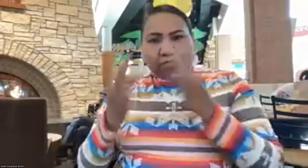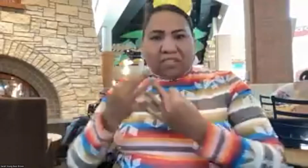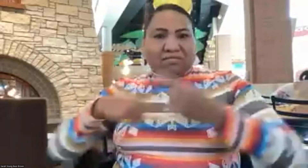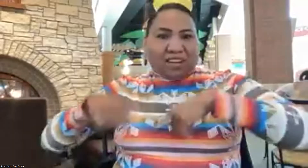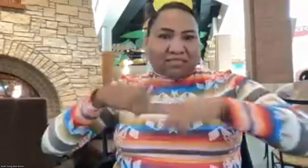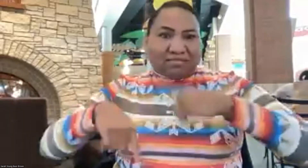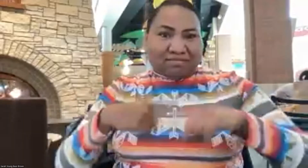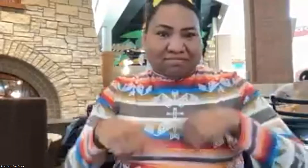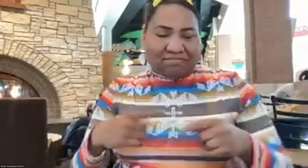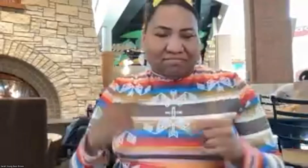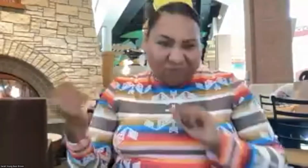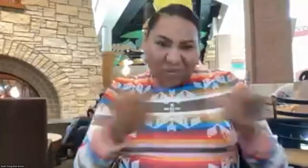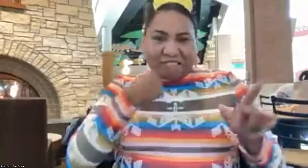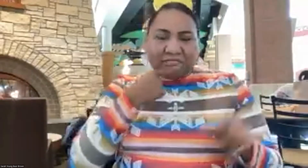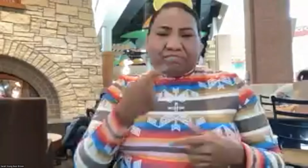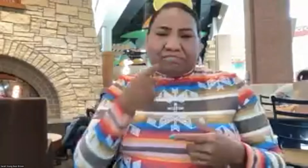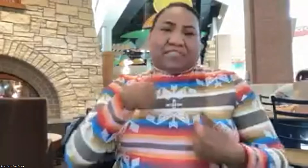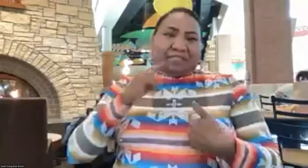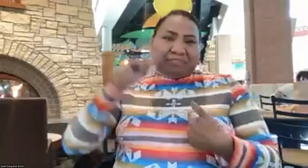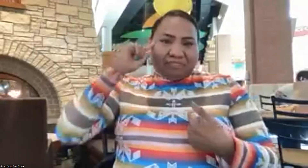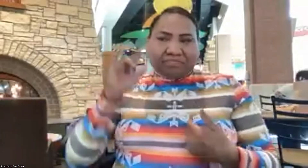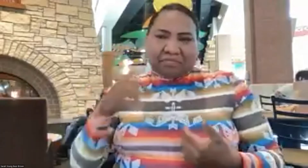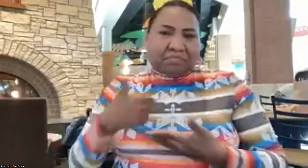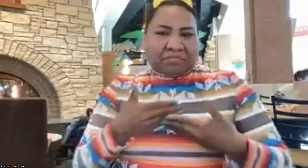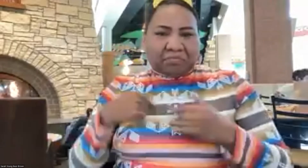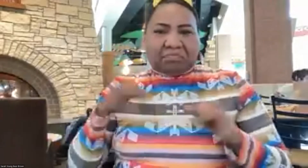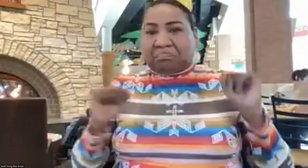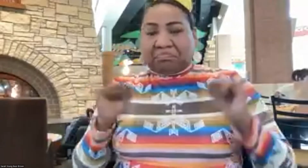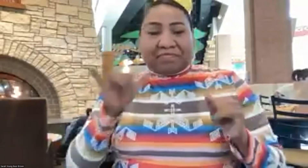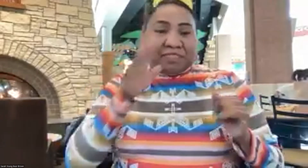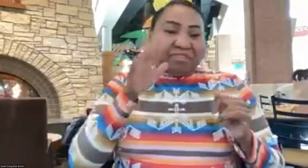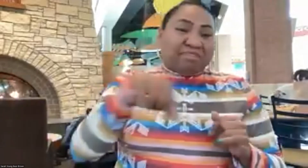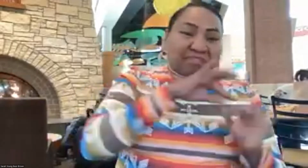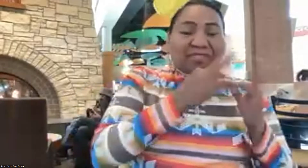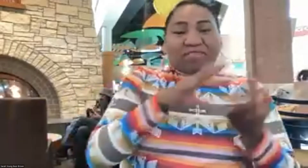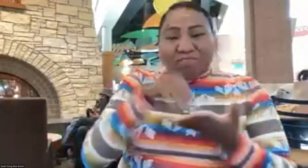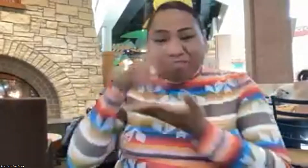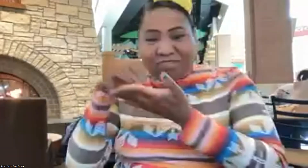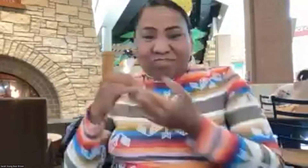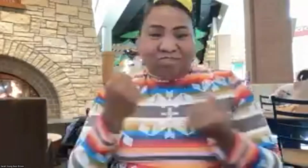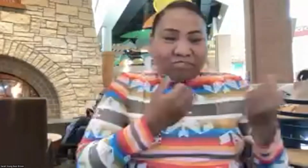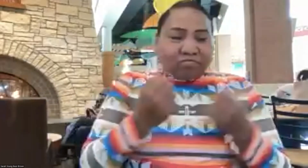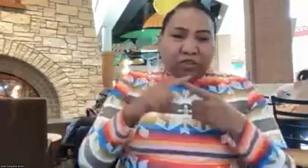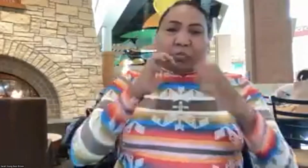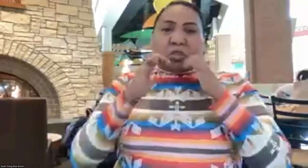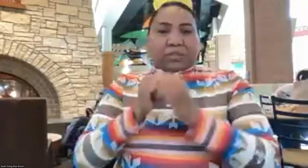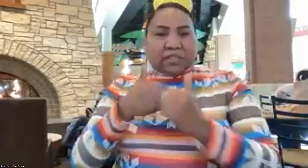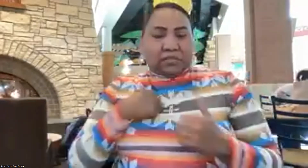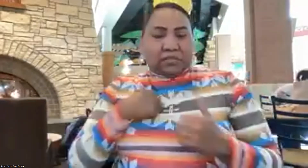where we had someone that would come teach our family sign and support me and our family as we learned and grew in